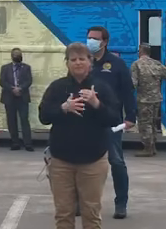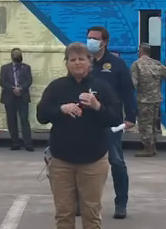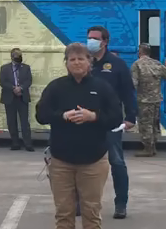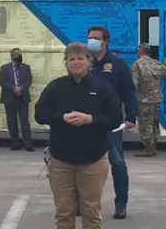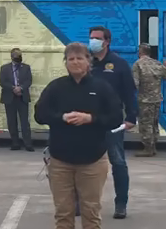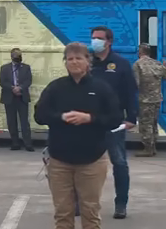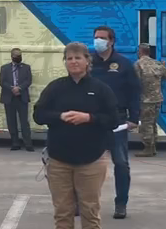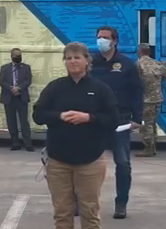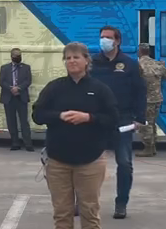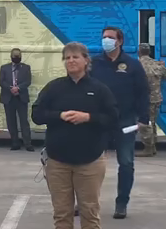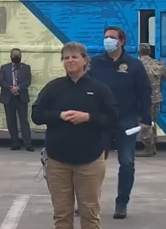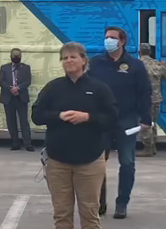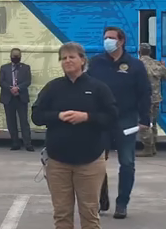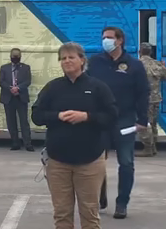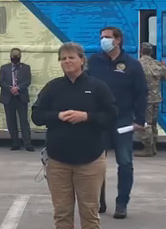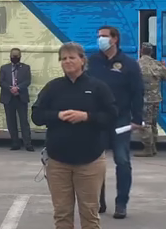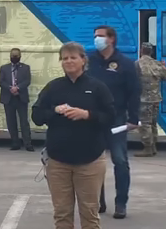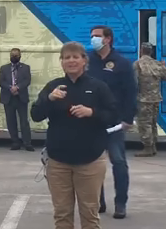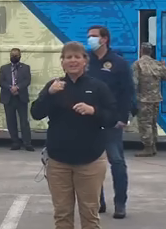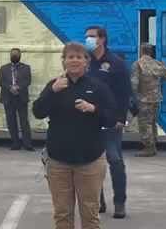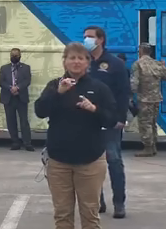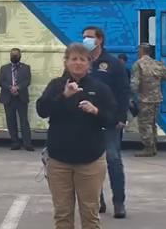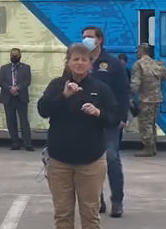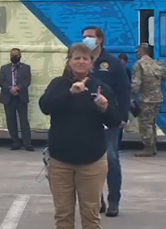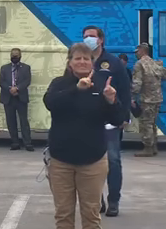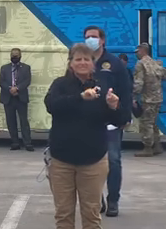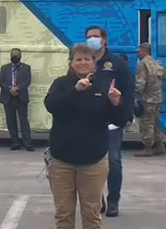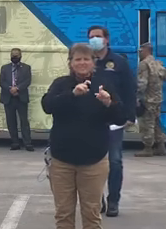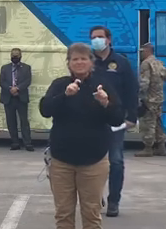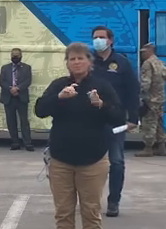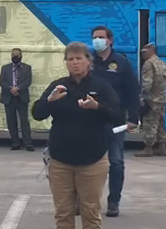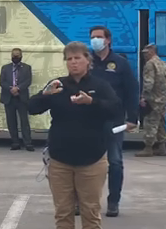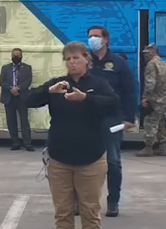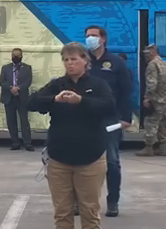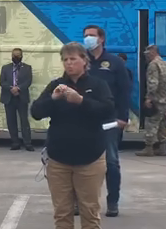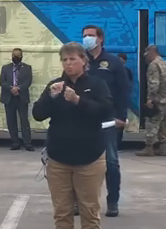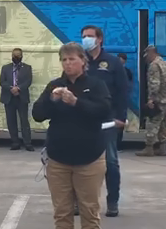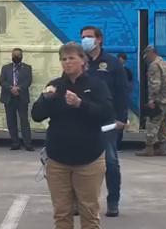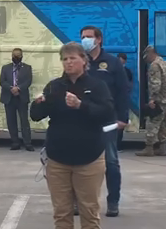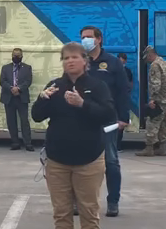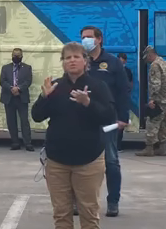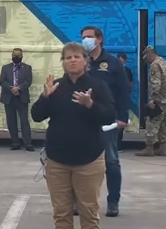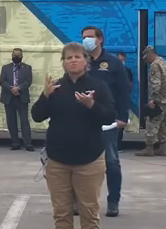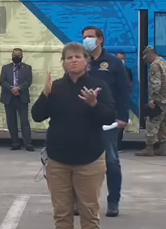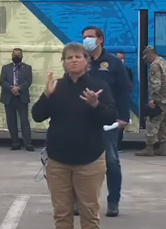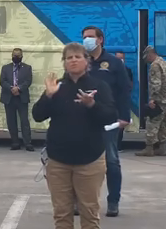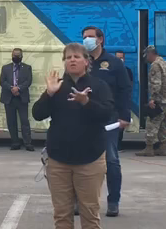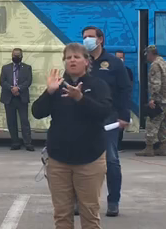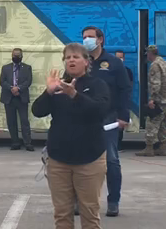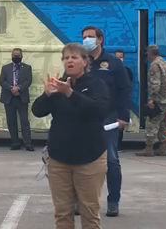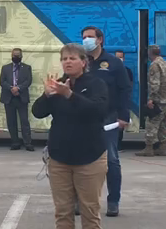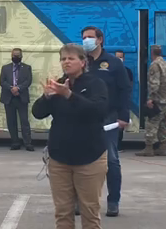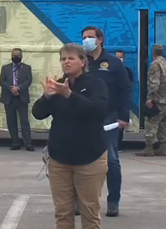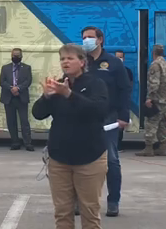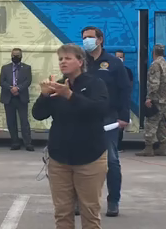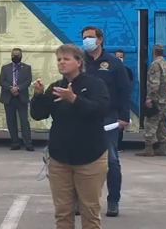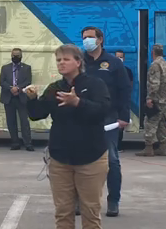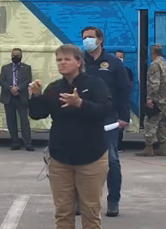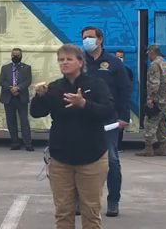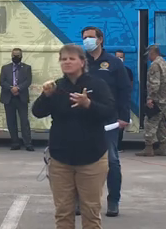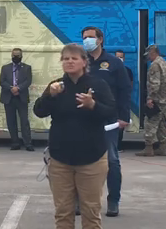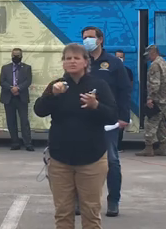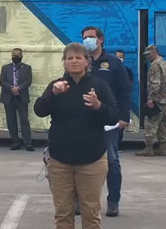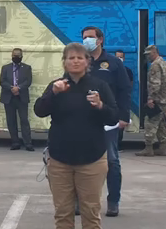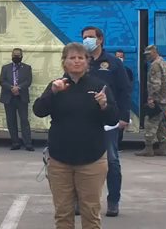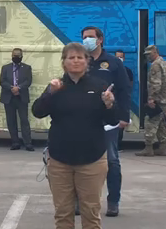that testing also goes hand in hand with what we call contact tracing. Contact tracing means